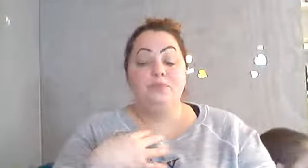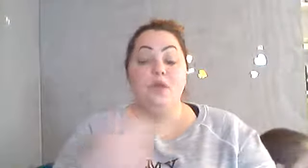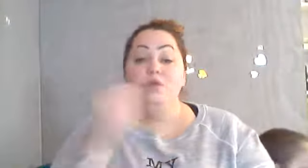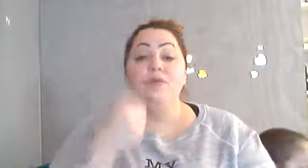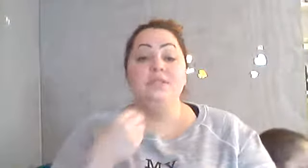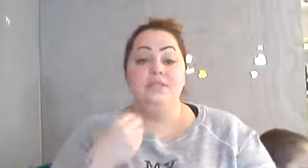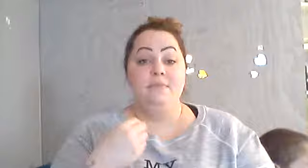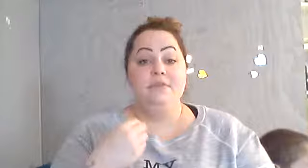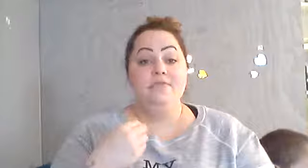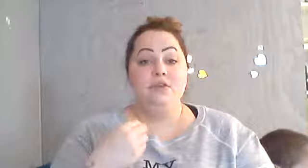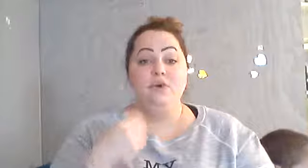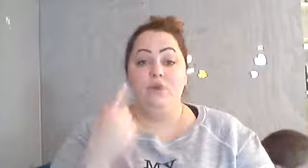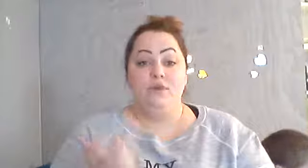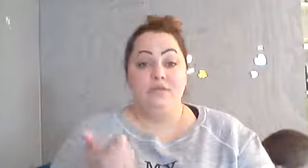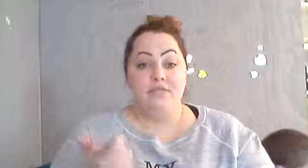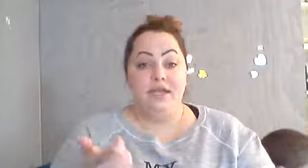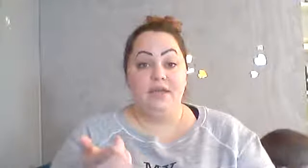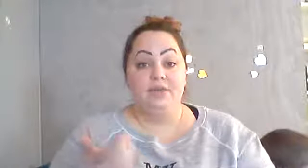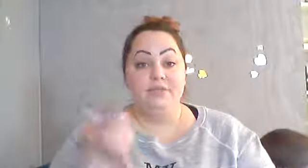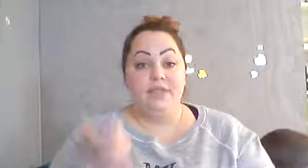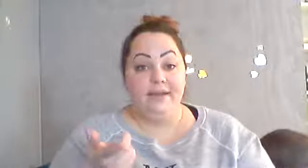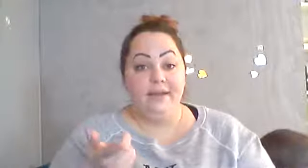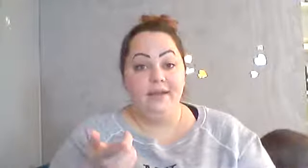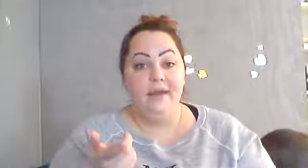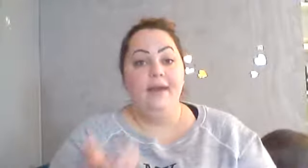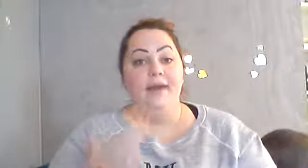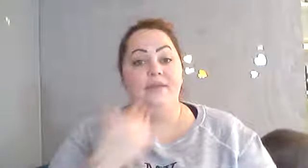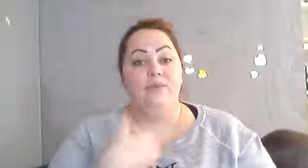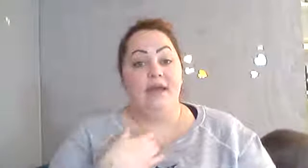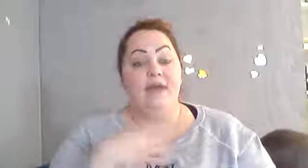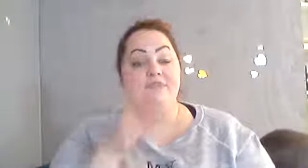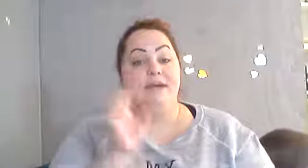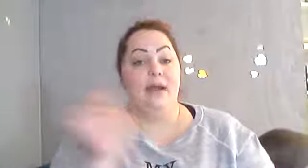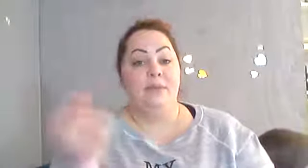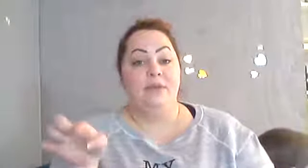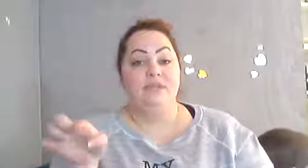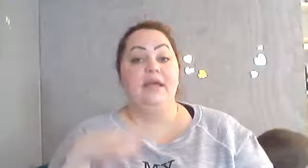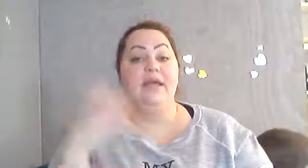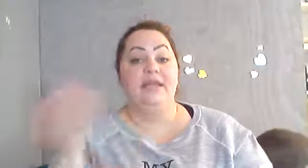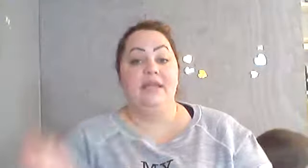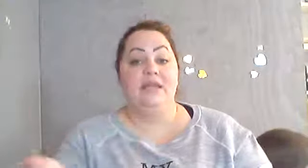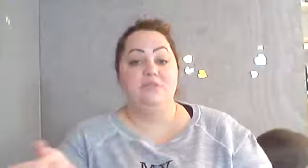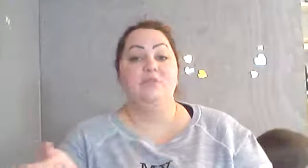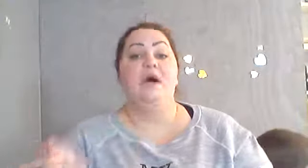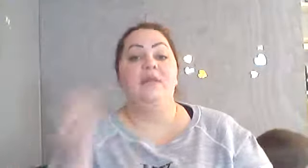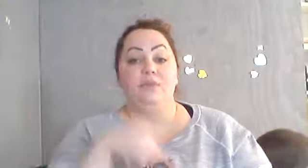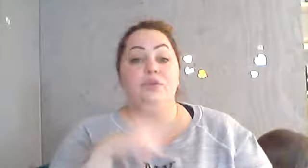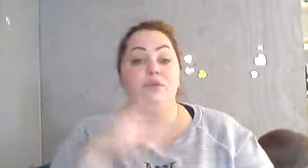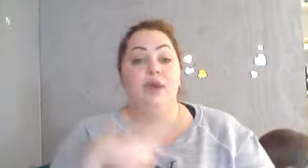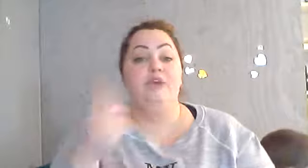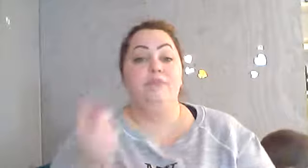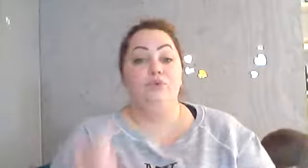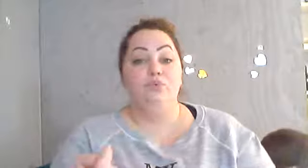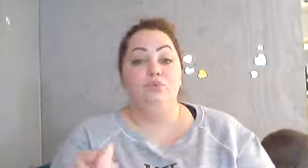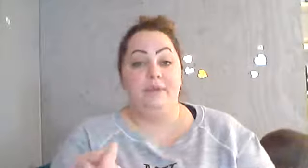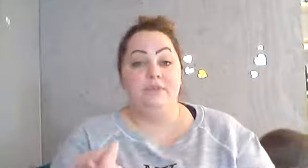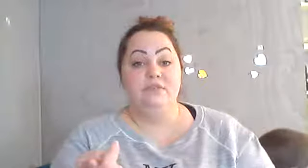you can send me a video of what you're saying or signing, and then when I have time, I press play and then I respond. And then when you have time, you read my response.